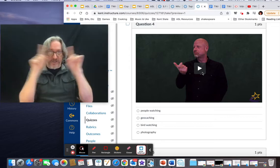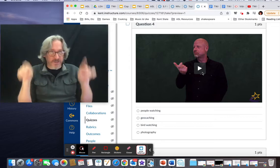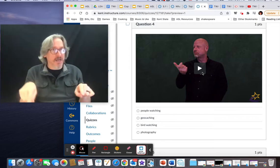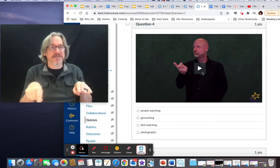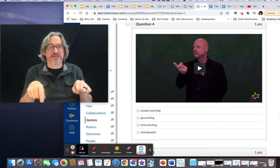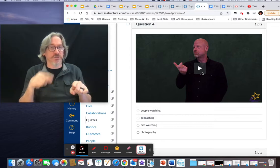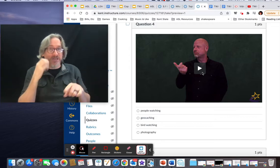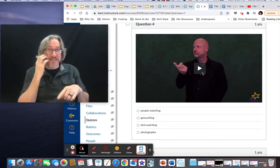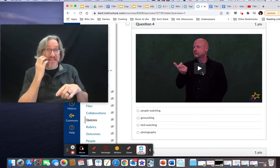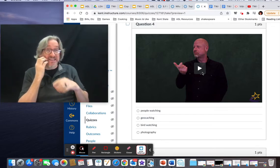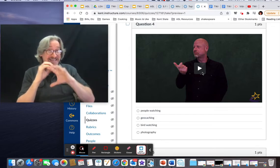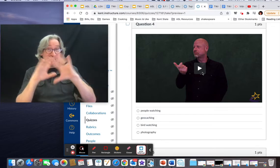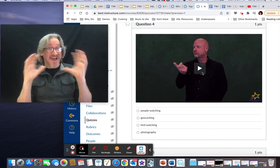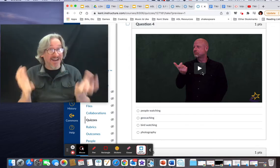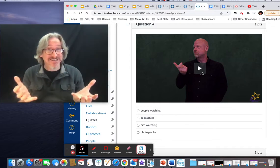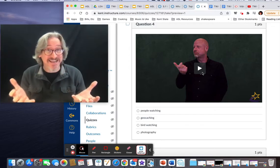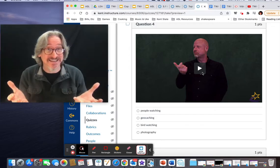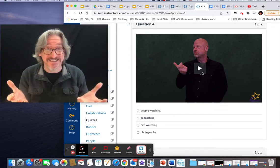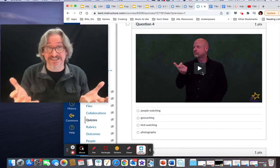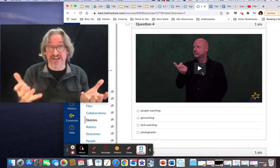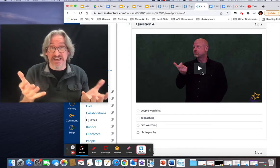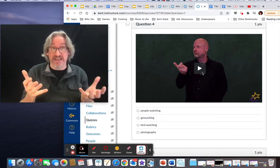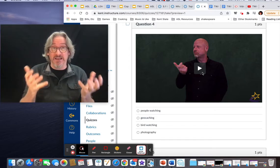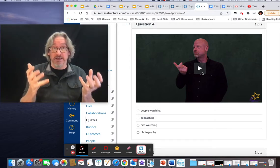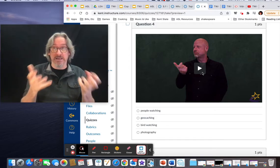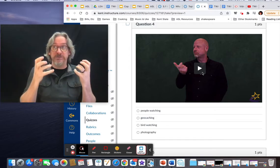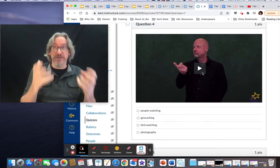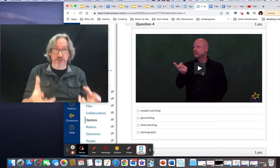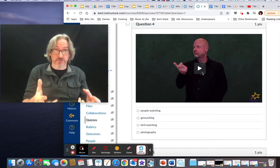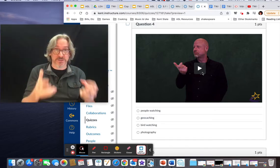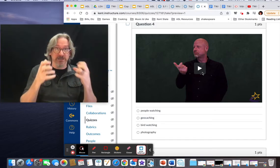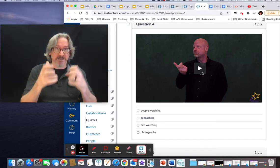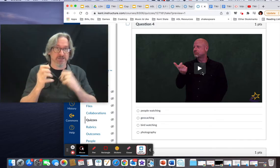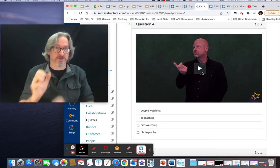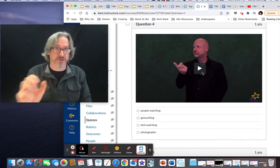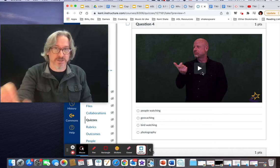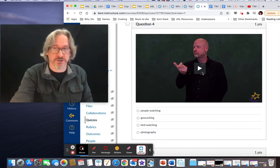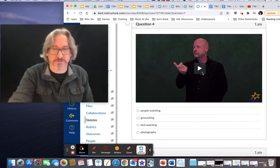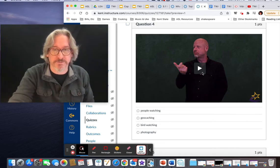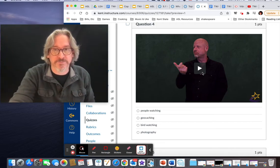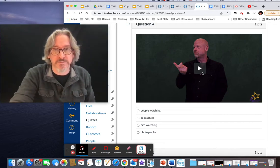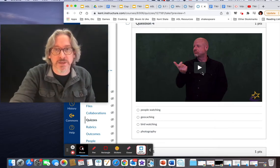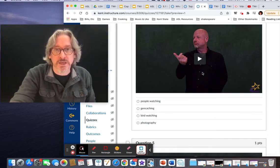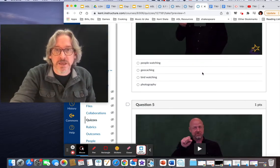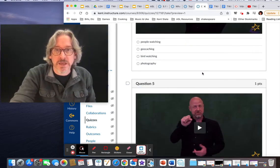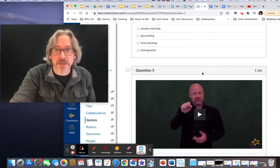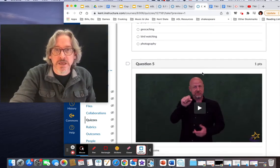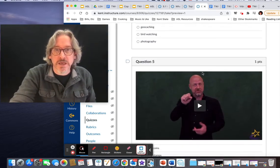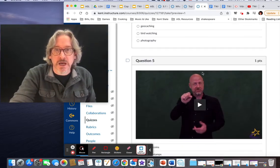Look at the context. The entire sentence is going to need to be used to answer this question.